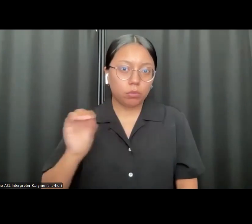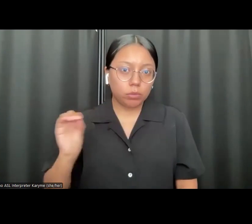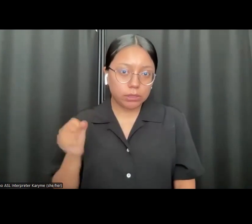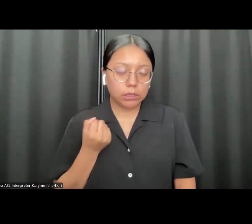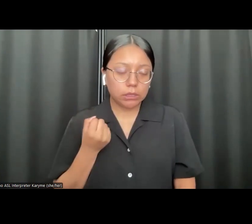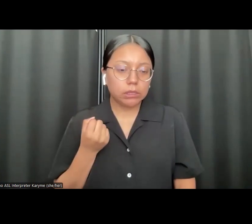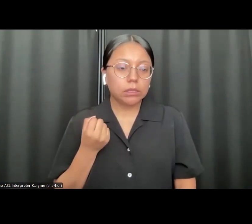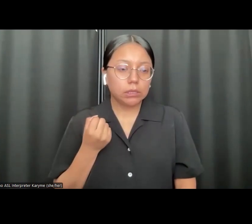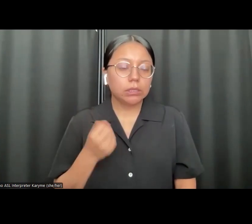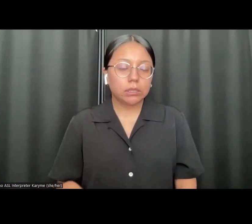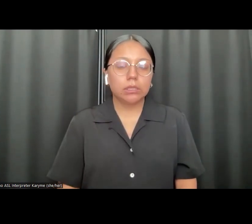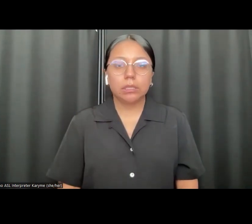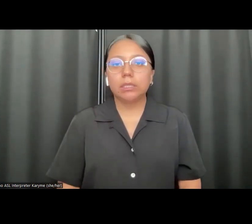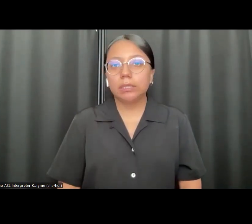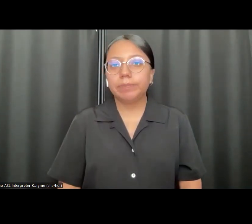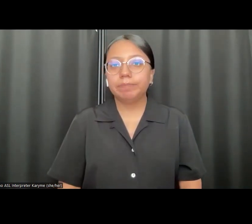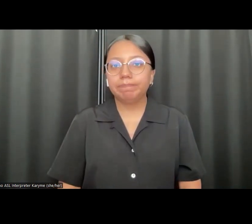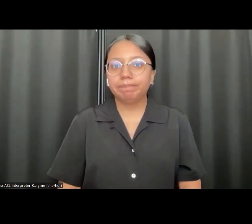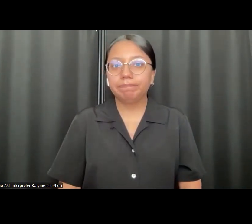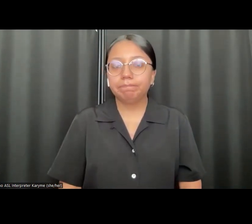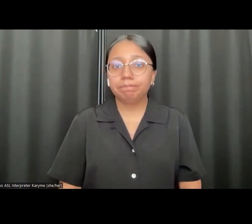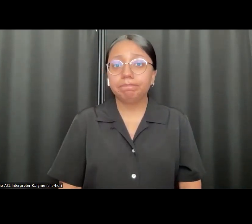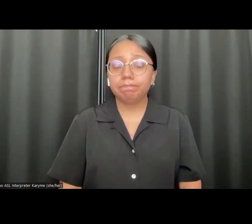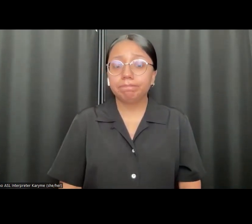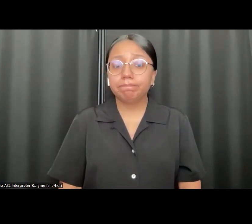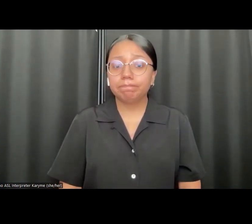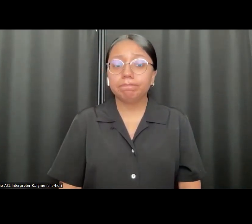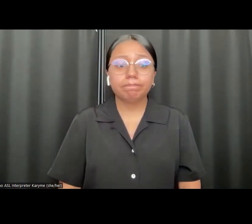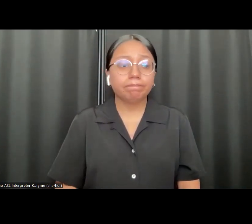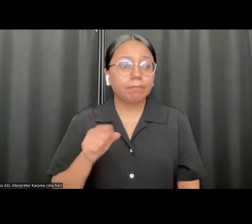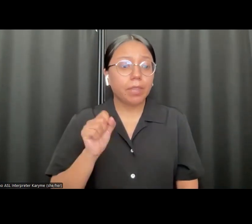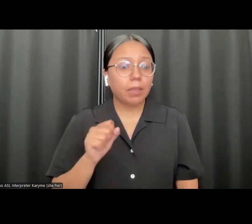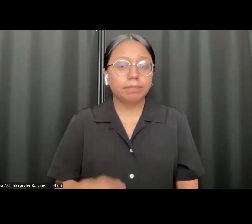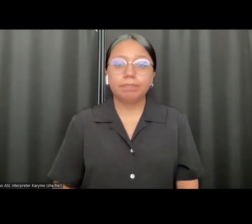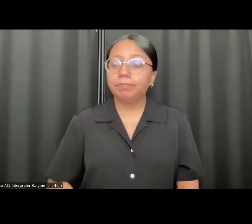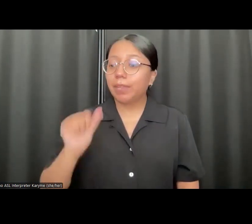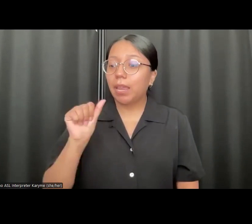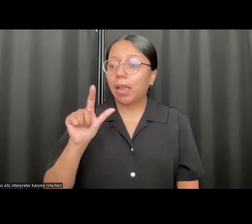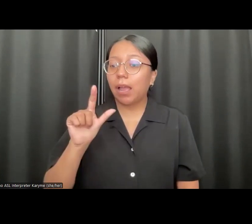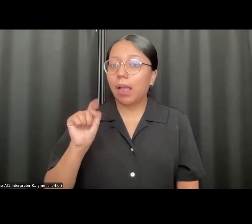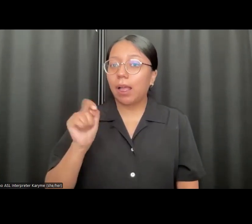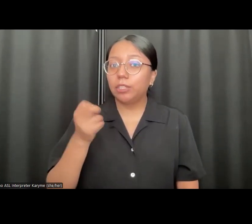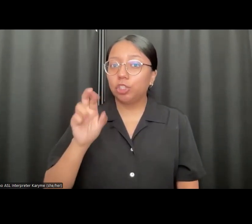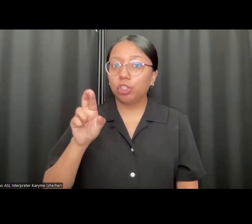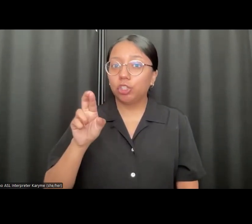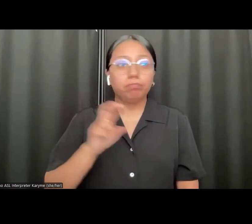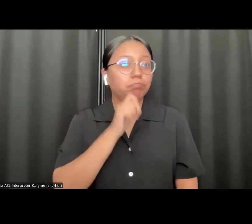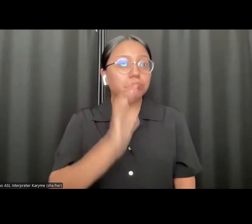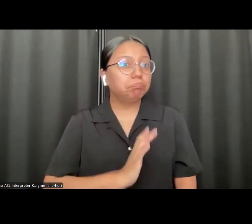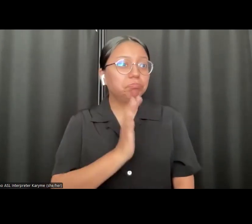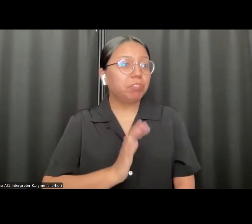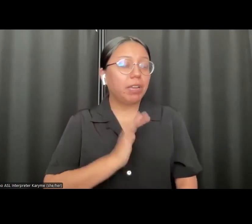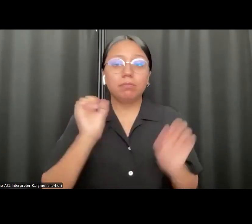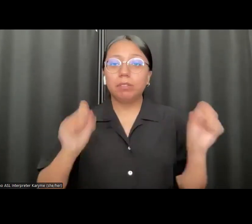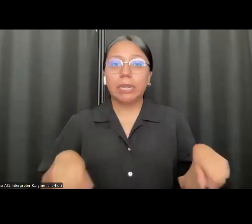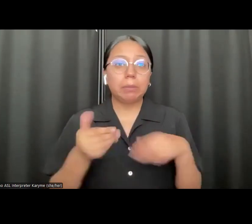And yeah, so altars, not fancy, improvisational. I want